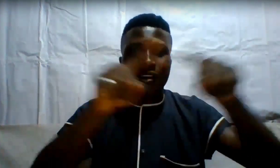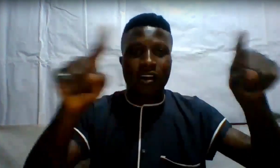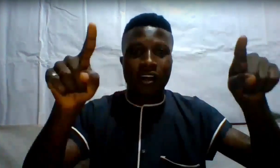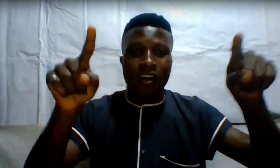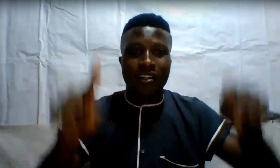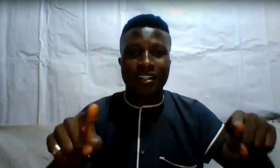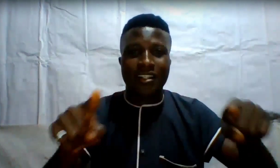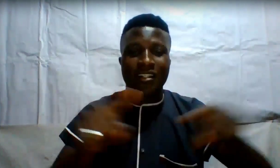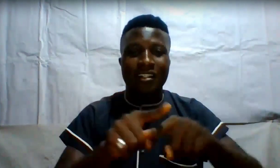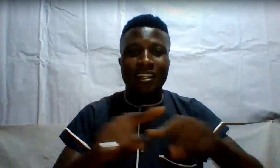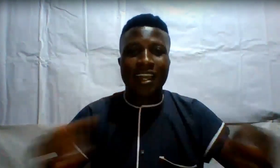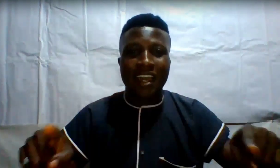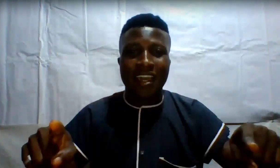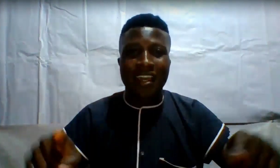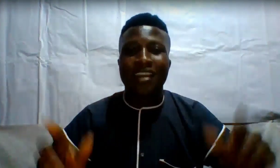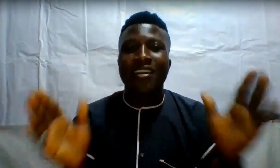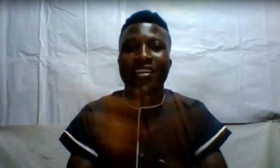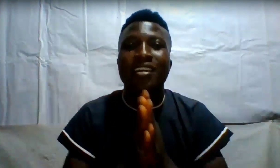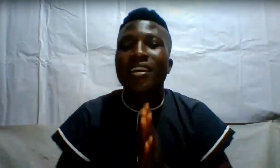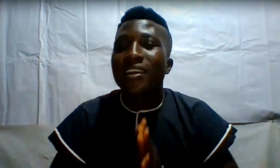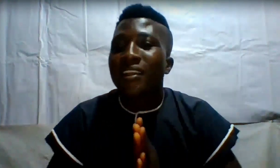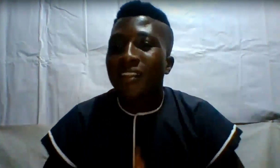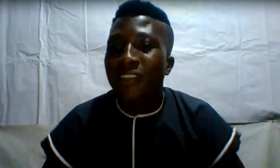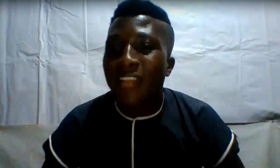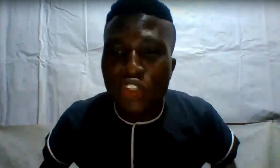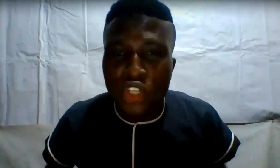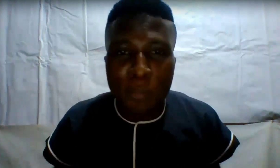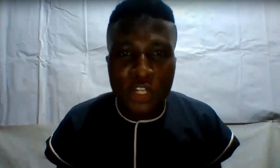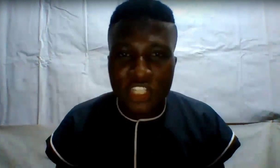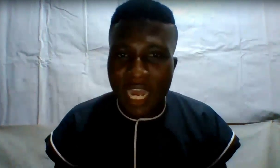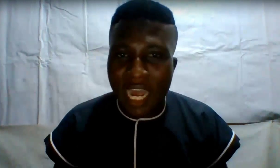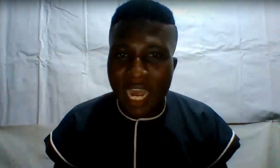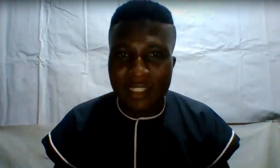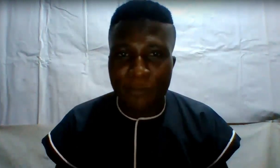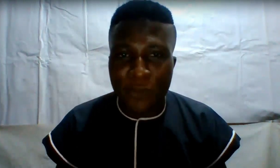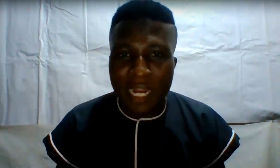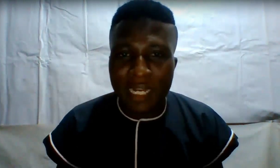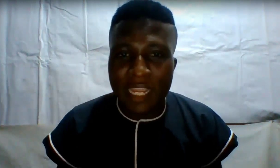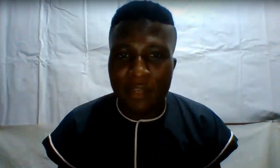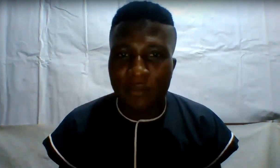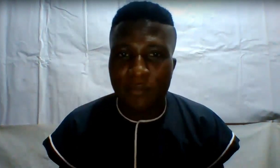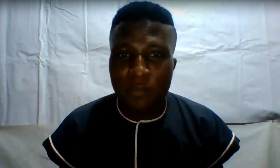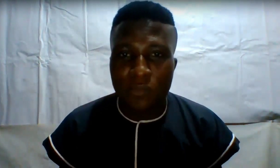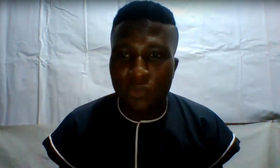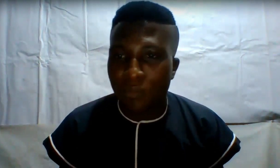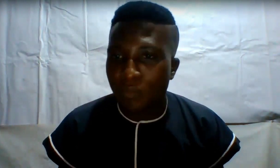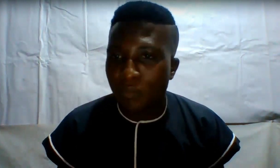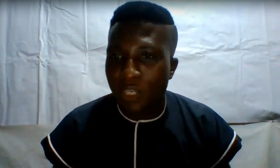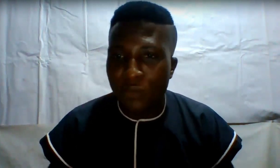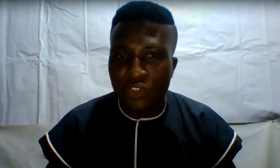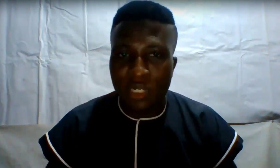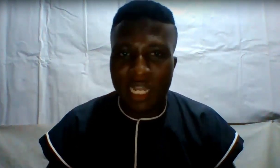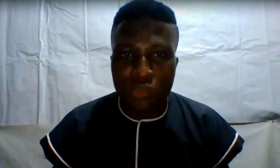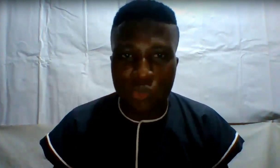guys. Franklin, give us your last words. The assignment. Alex, thank you very